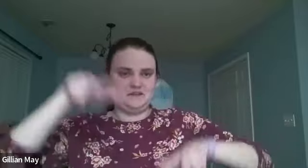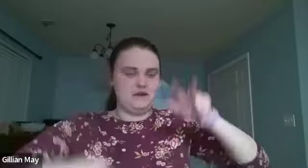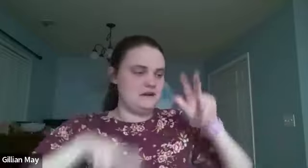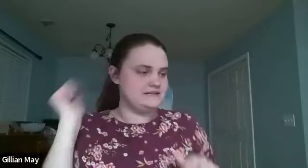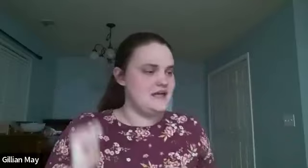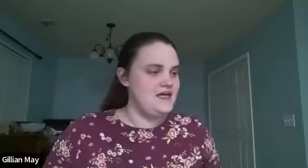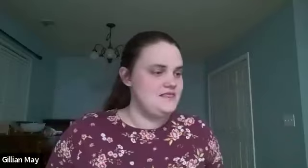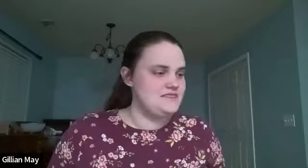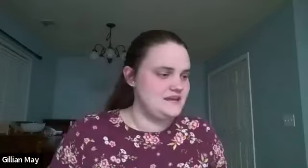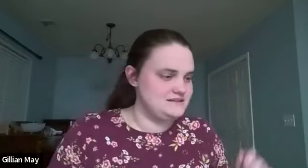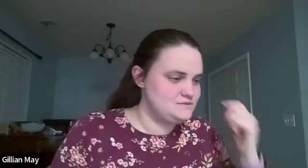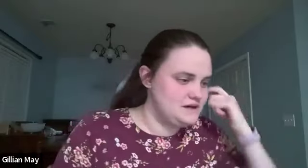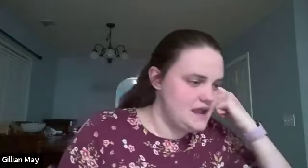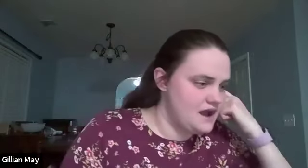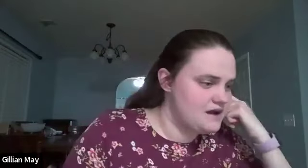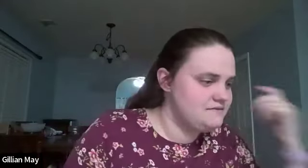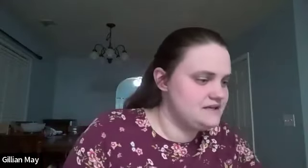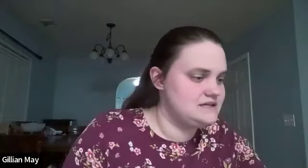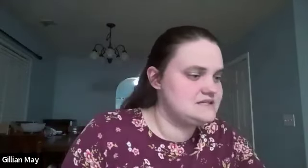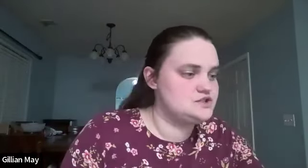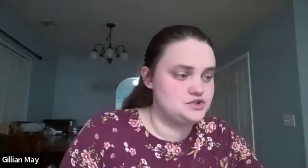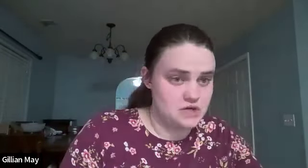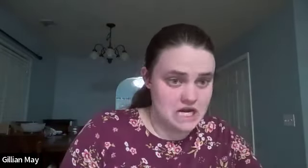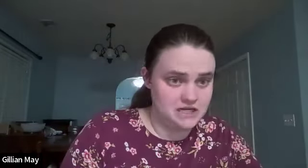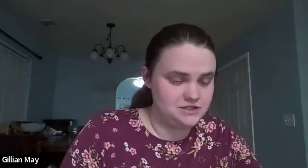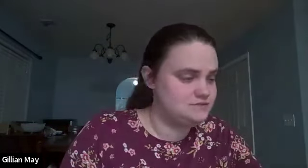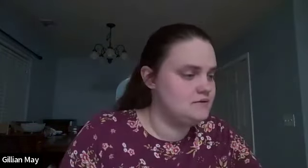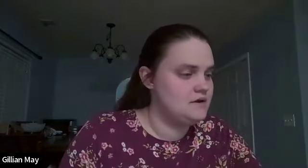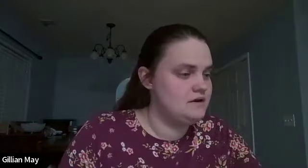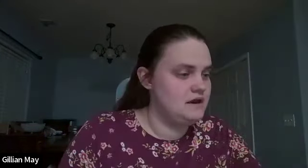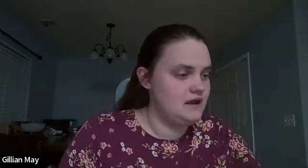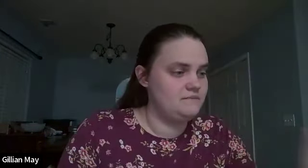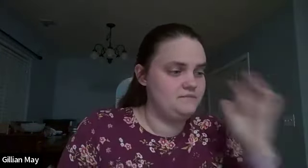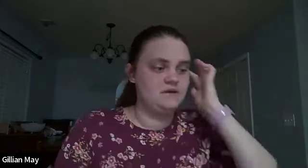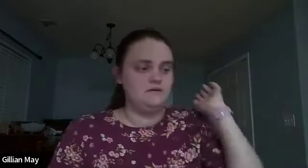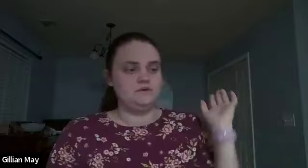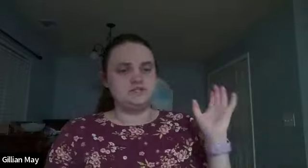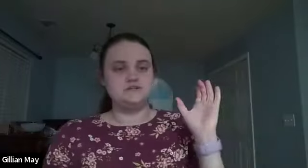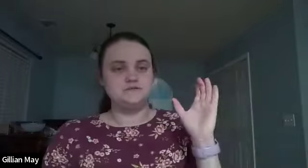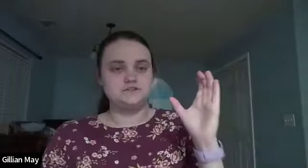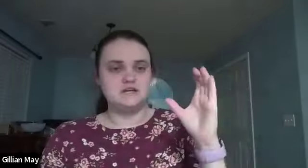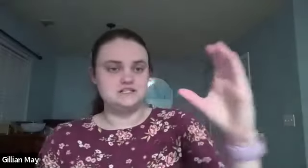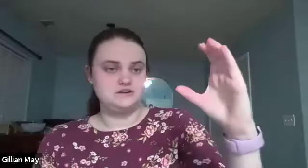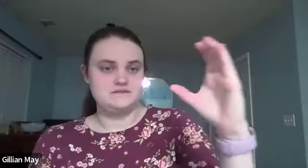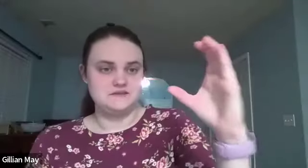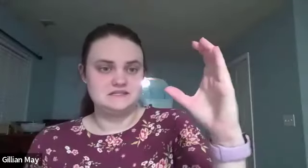All right. The next one I have is strange. Now, what you're going to do for strange is you're going to have this